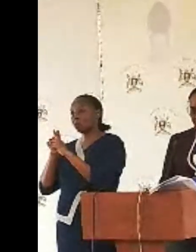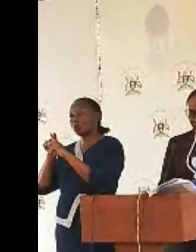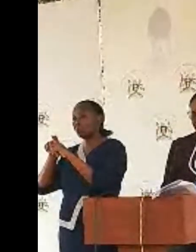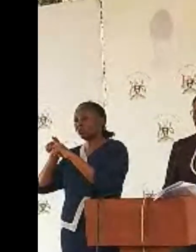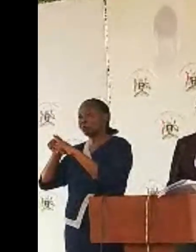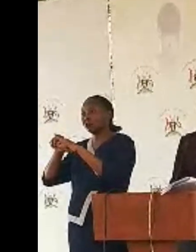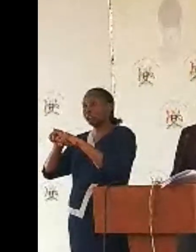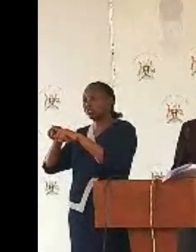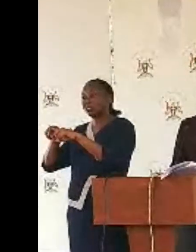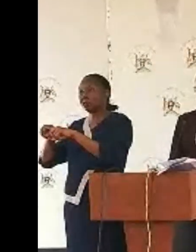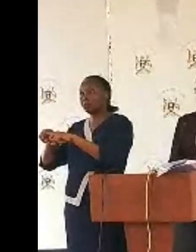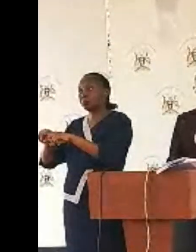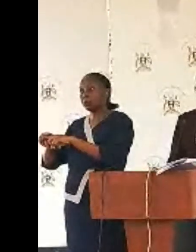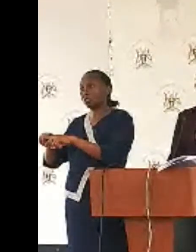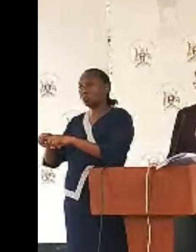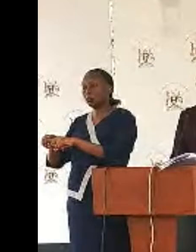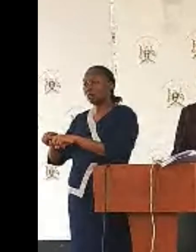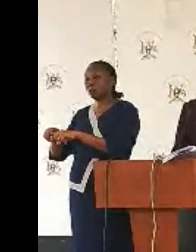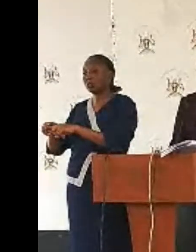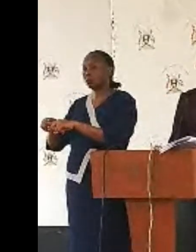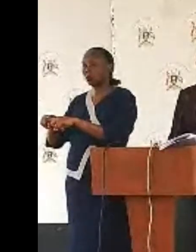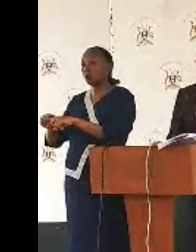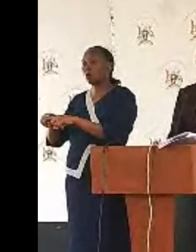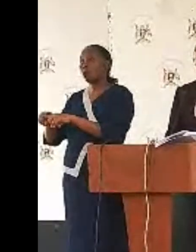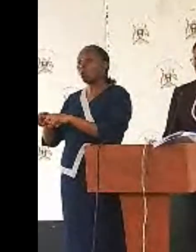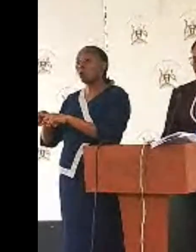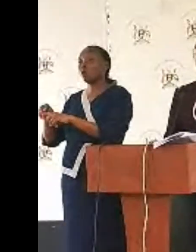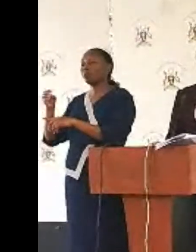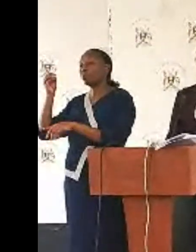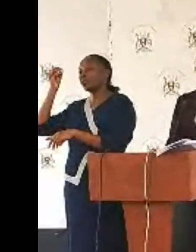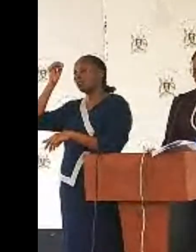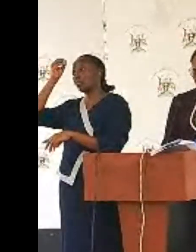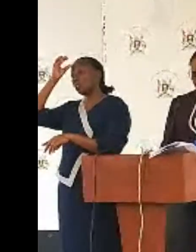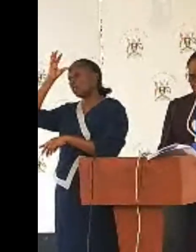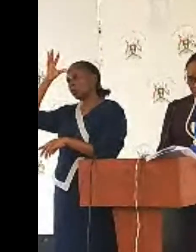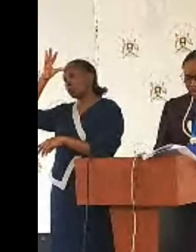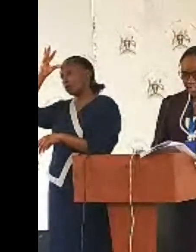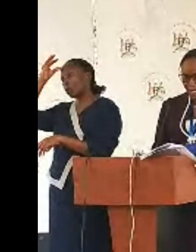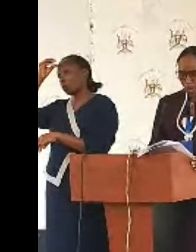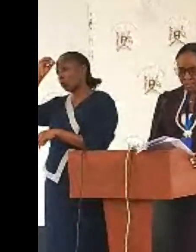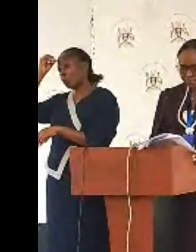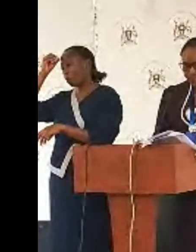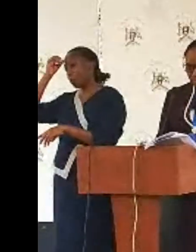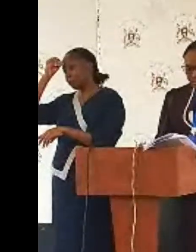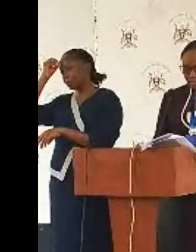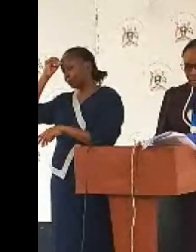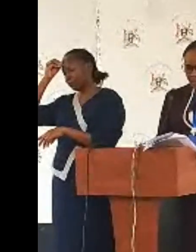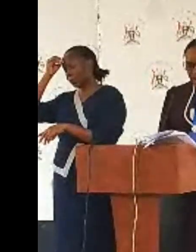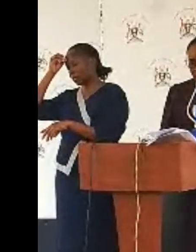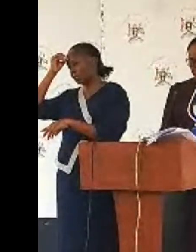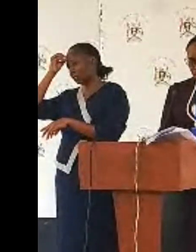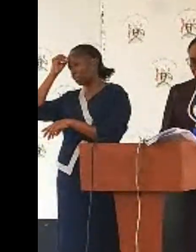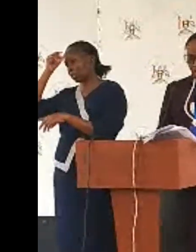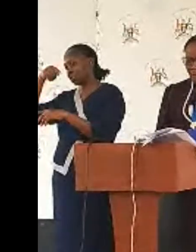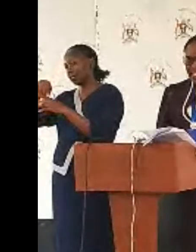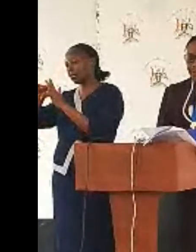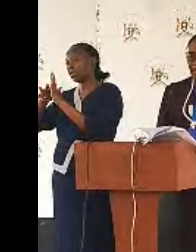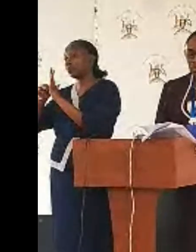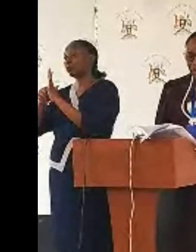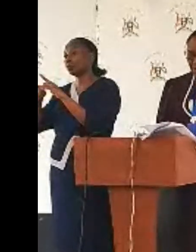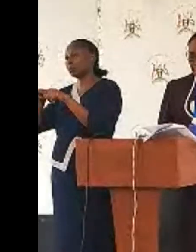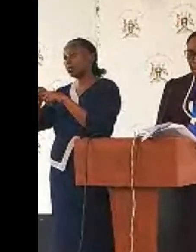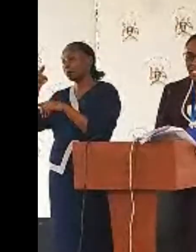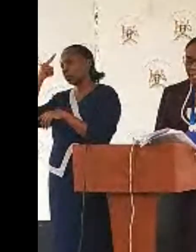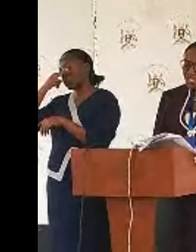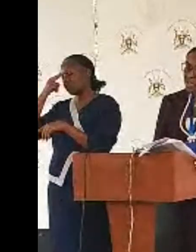okusinga egeraageranya emiramwa egyo egitegekeddwa mu curriculum okutwaliza wamu. N'olwekyo abayizi